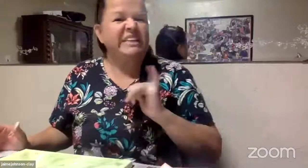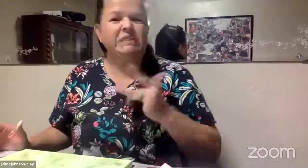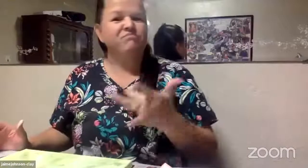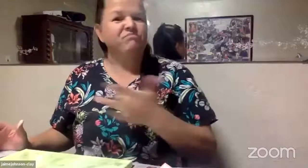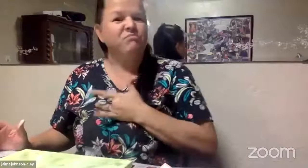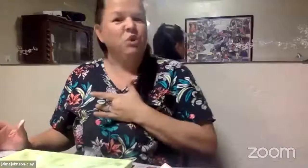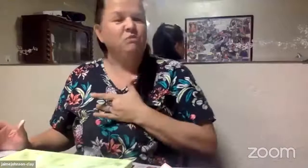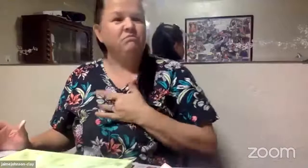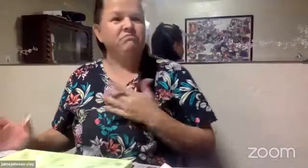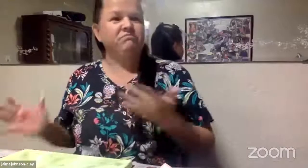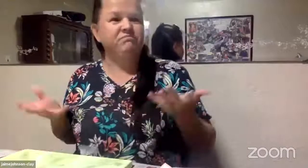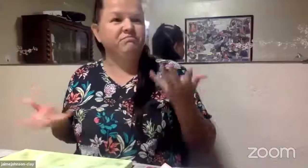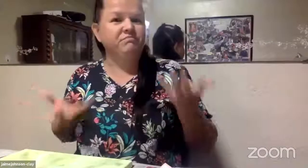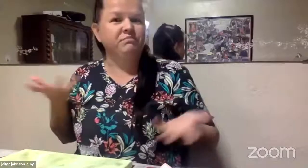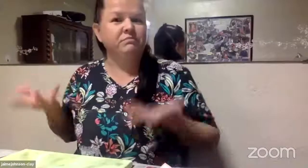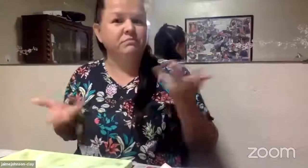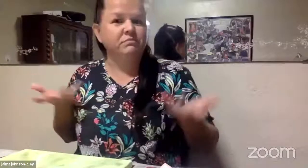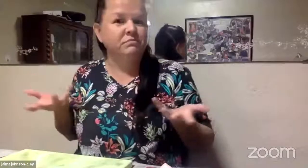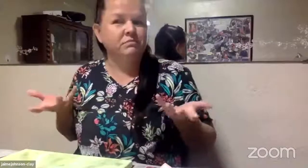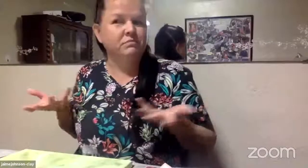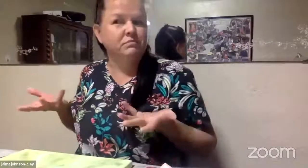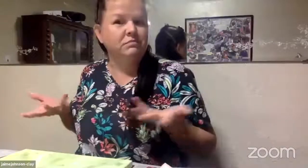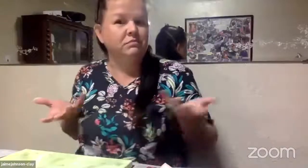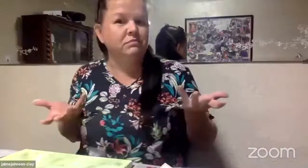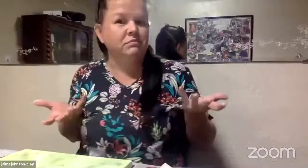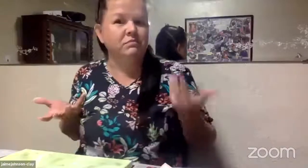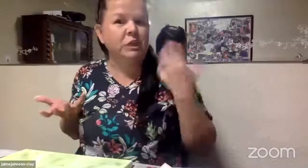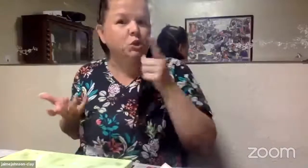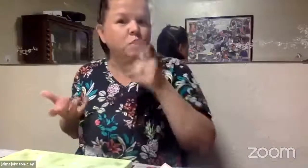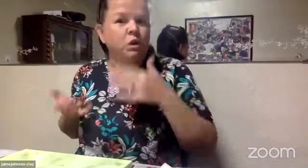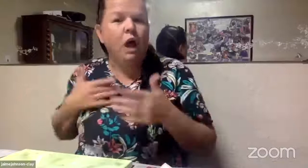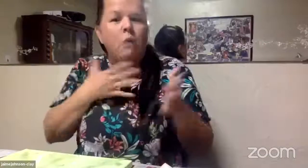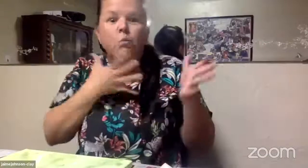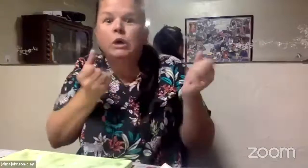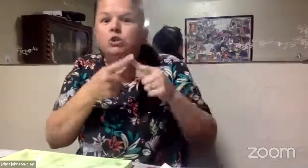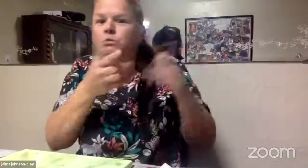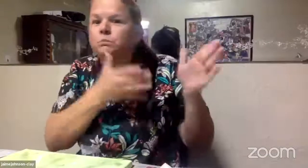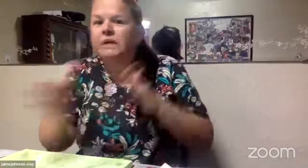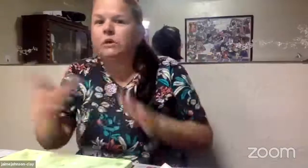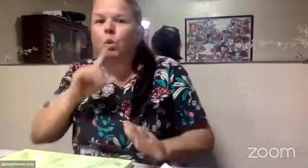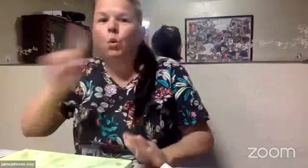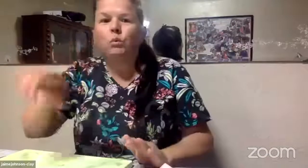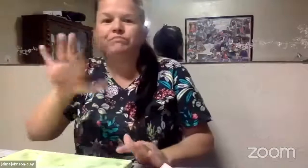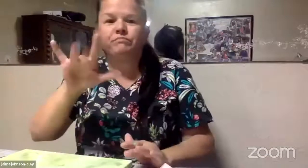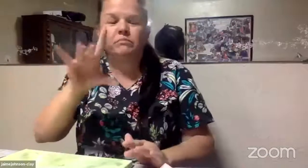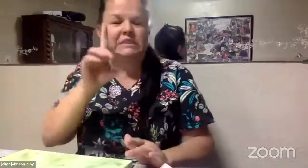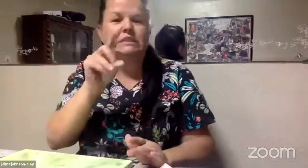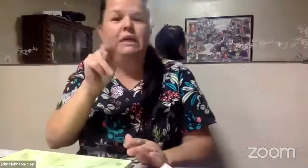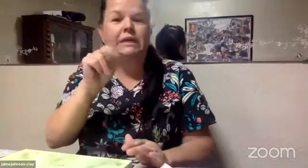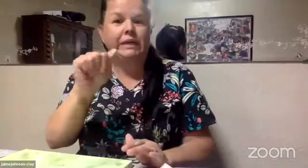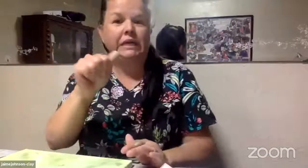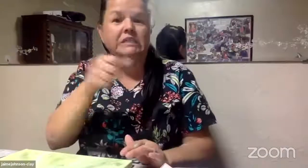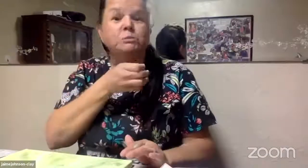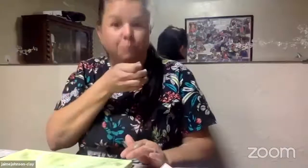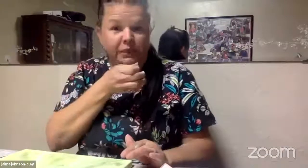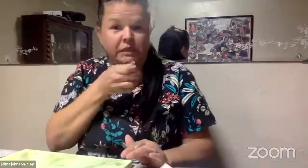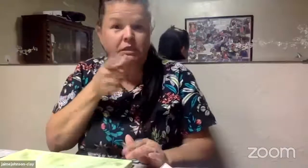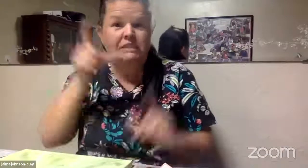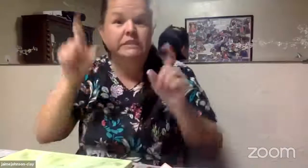But I just feel really affected by all of that. I planned to go and